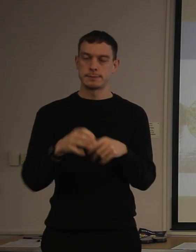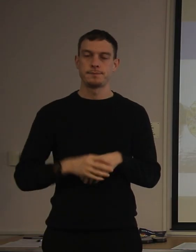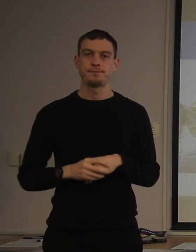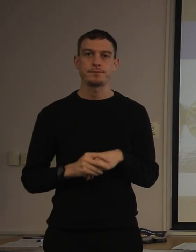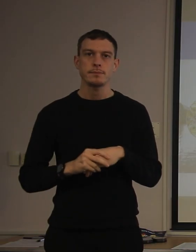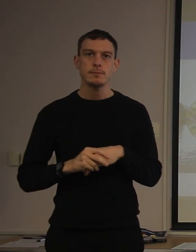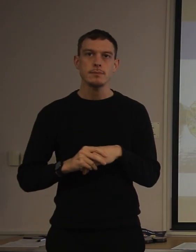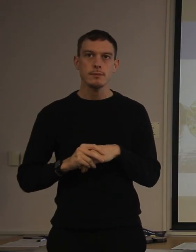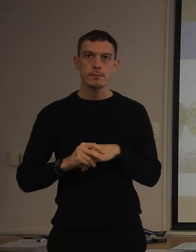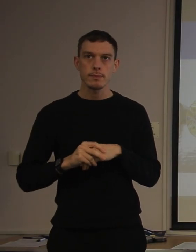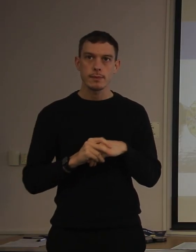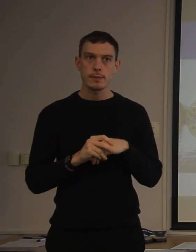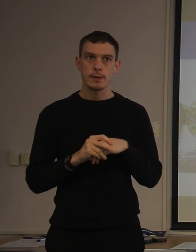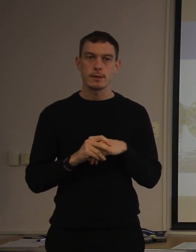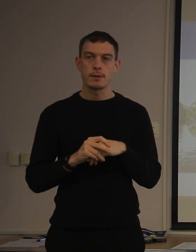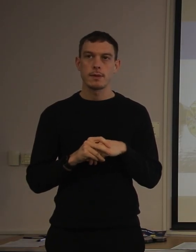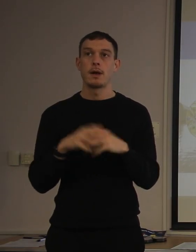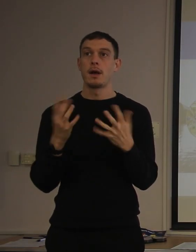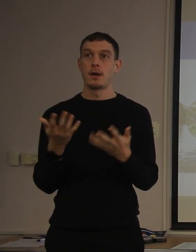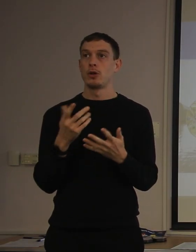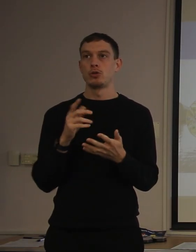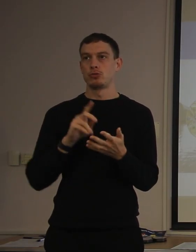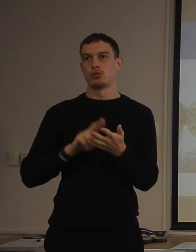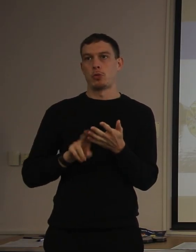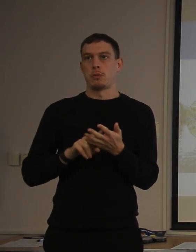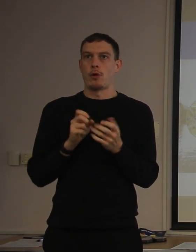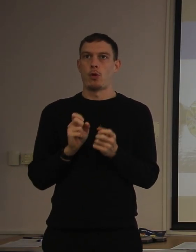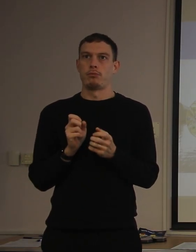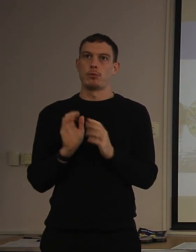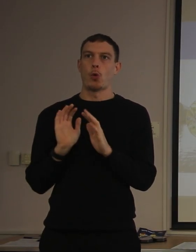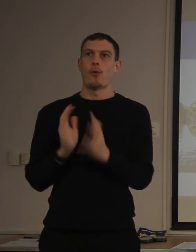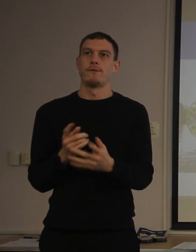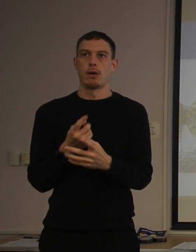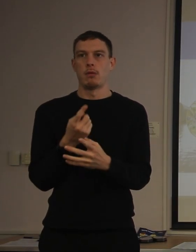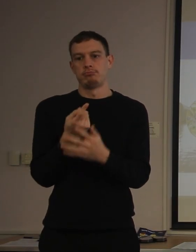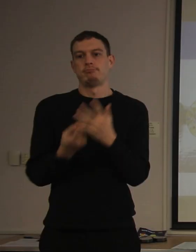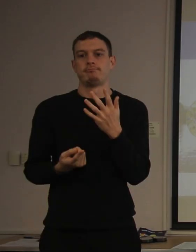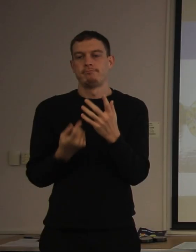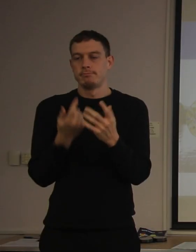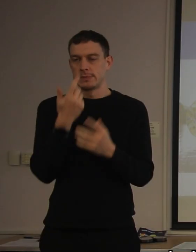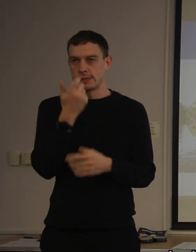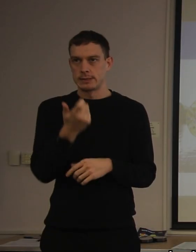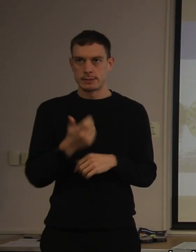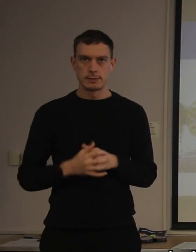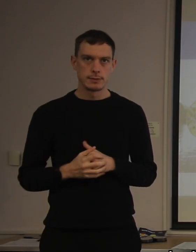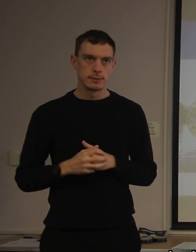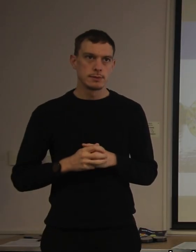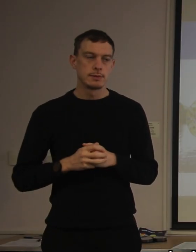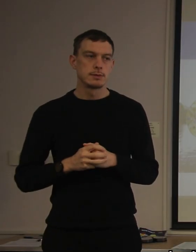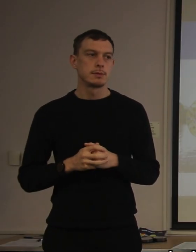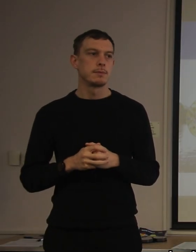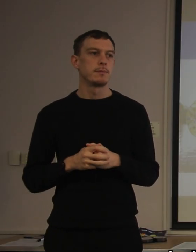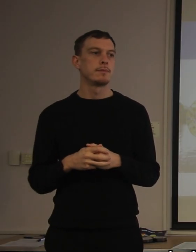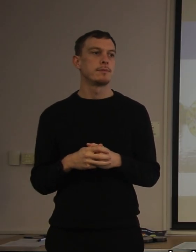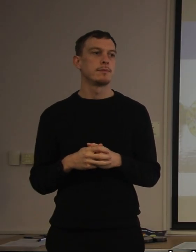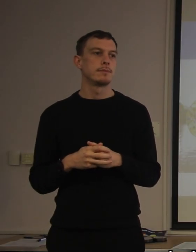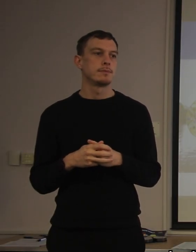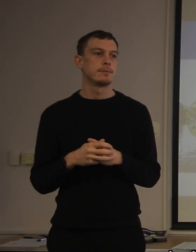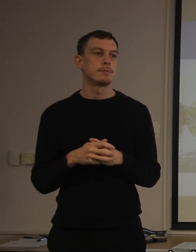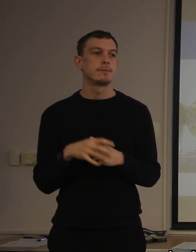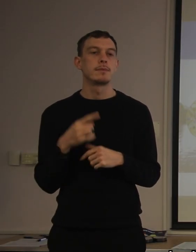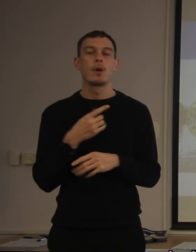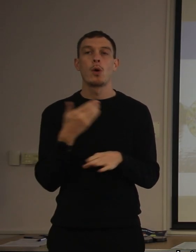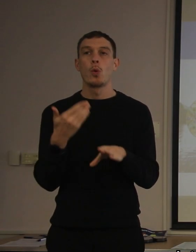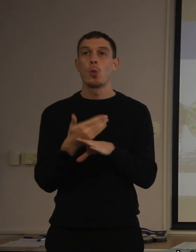will normally get to offer most things. The workshops are generally